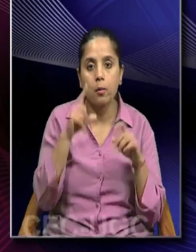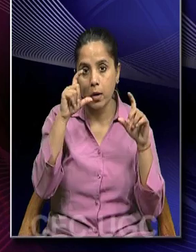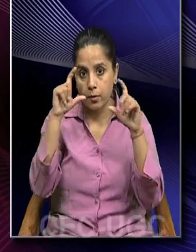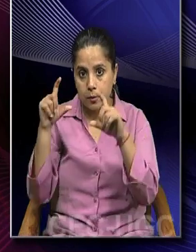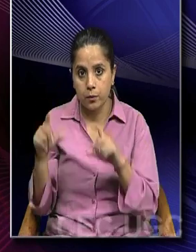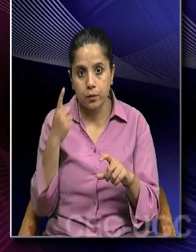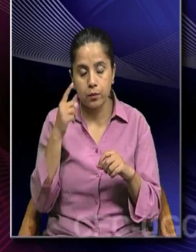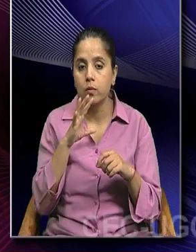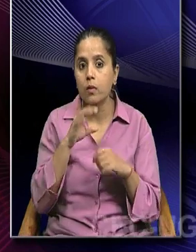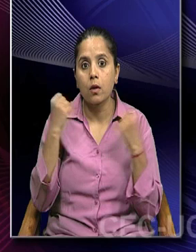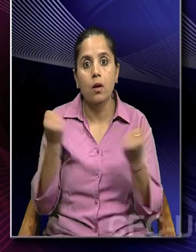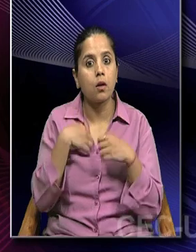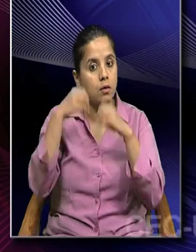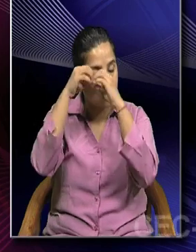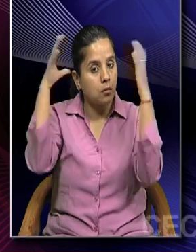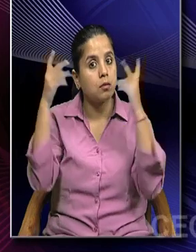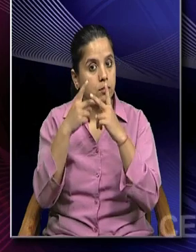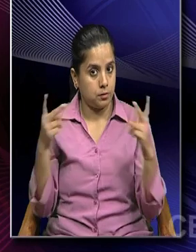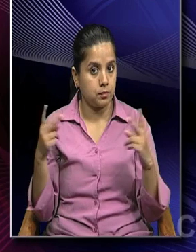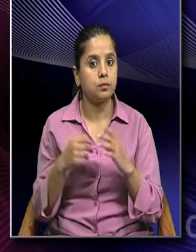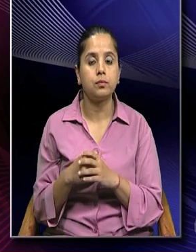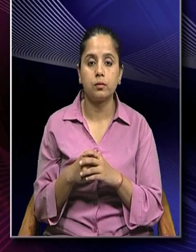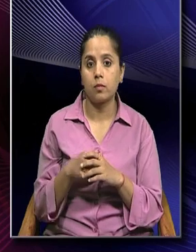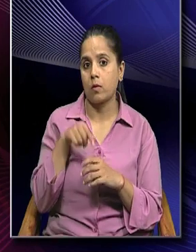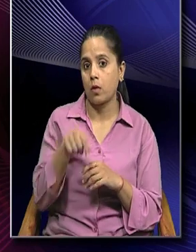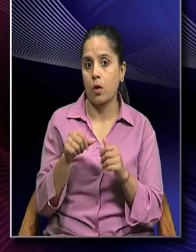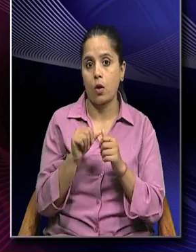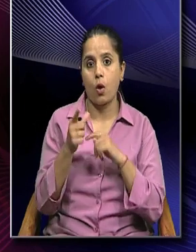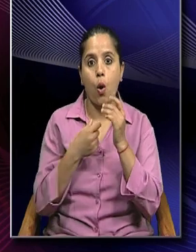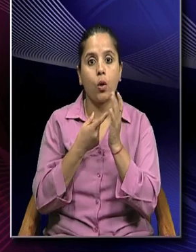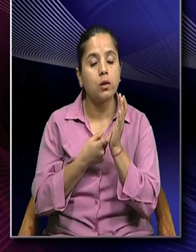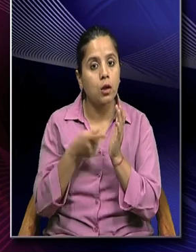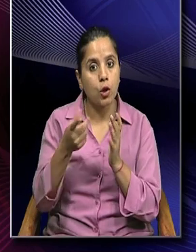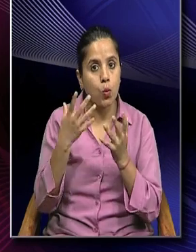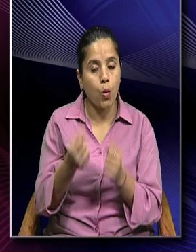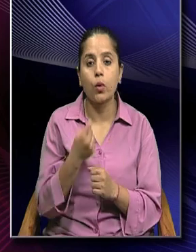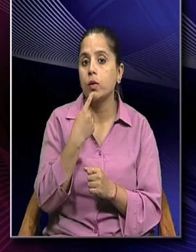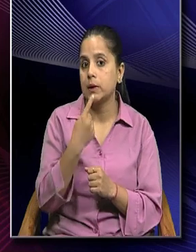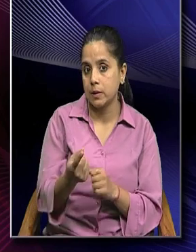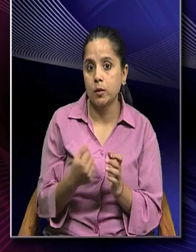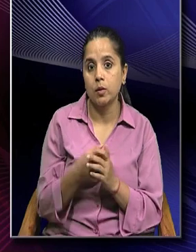for active imagination. So, the author wanted to say